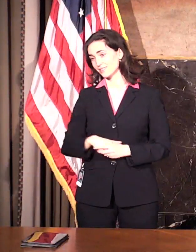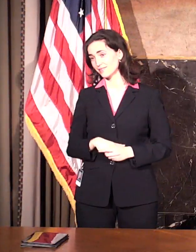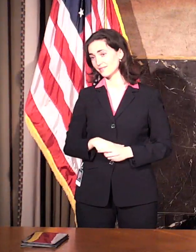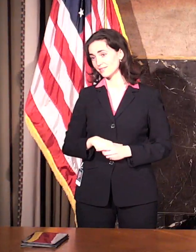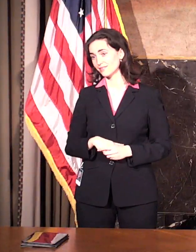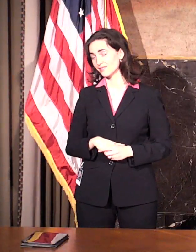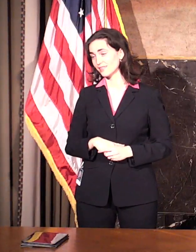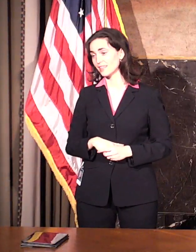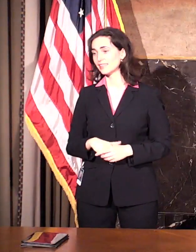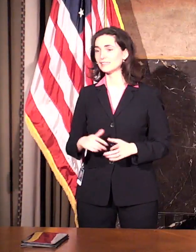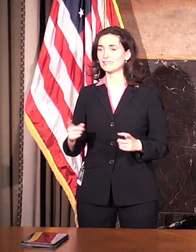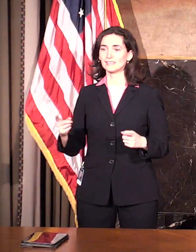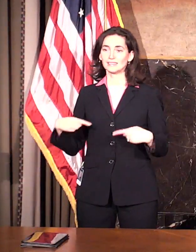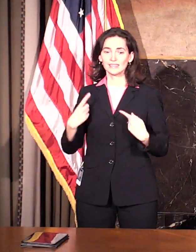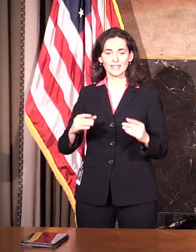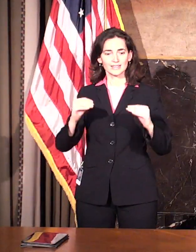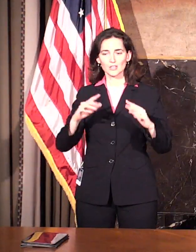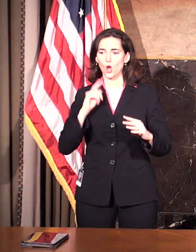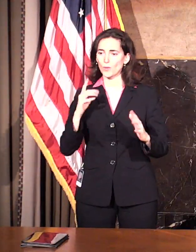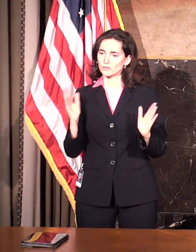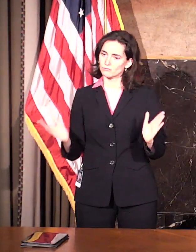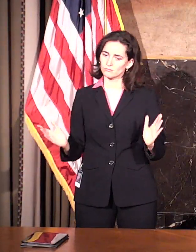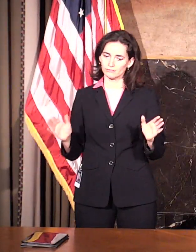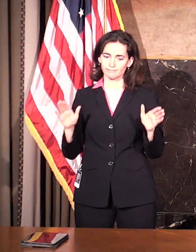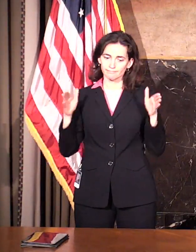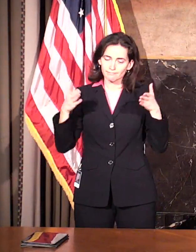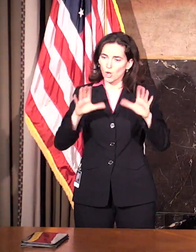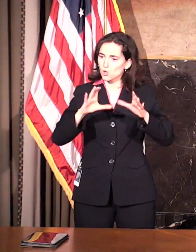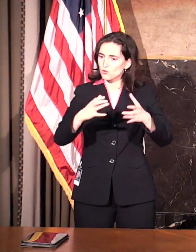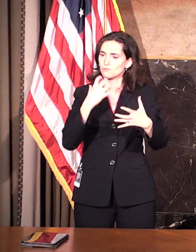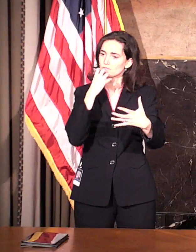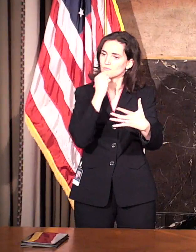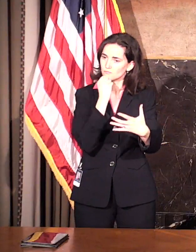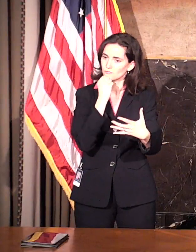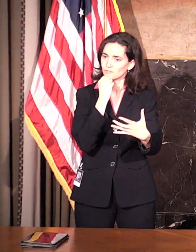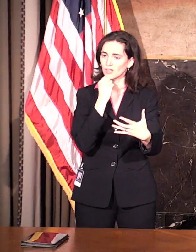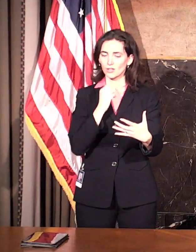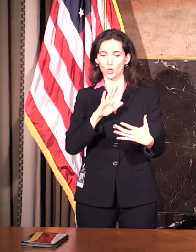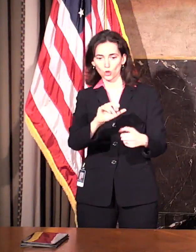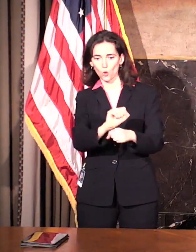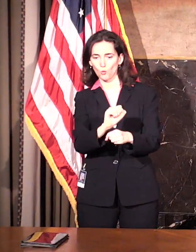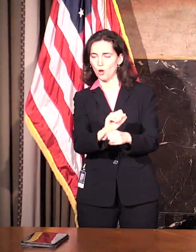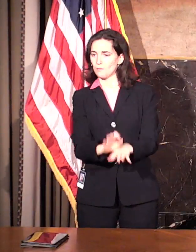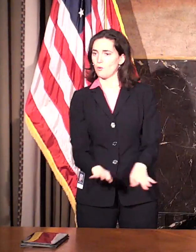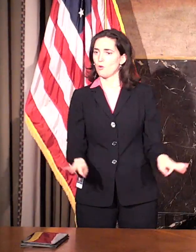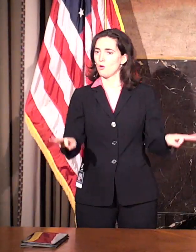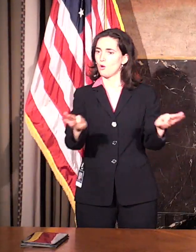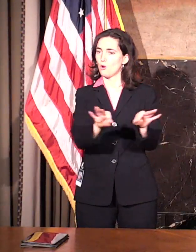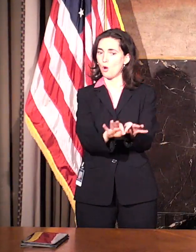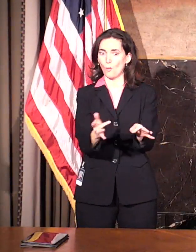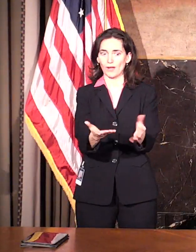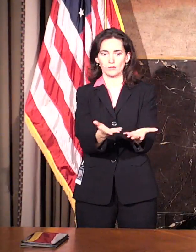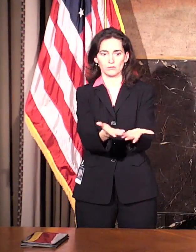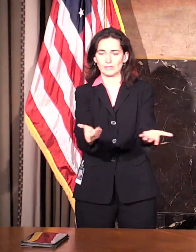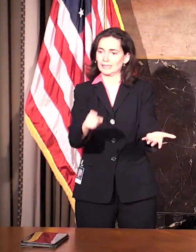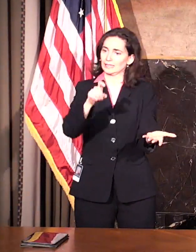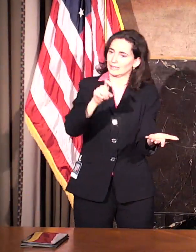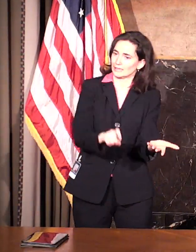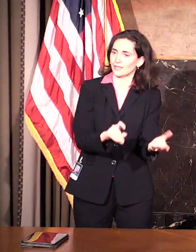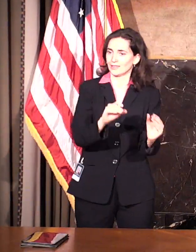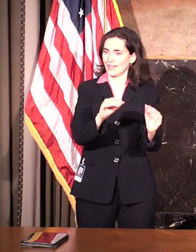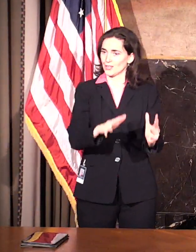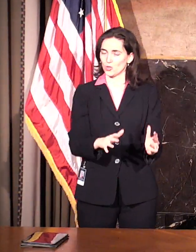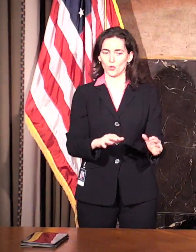we've always prioritized teachers as a group in terms of the occupation because they're so critical